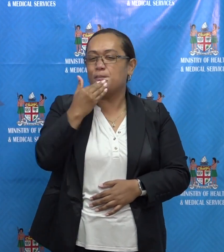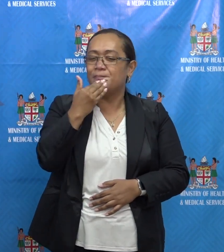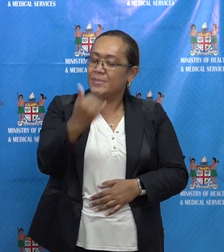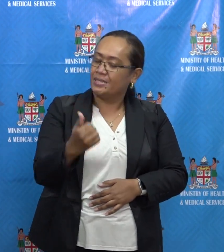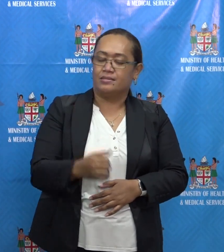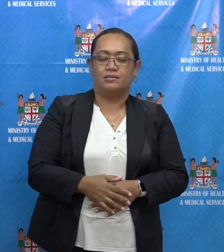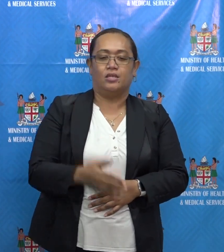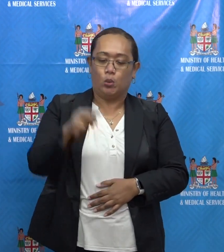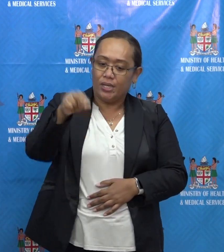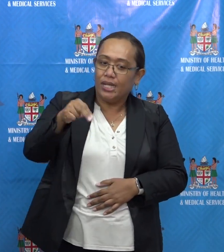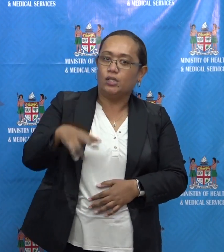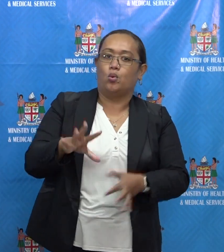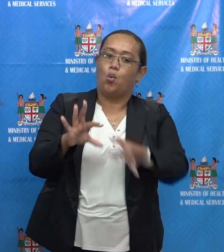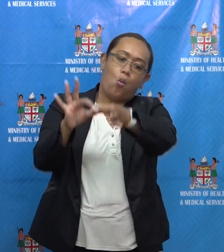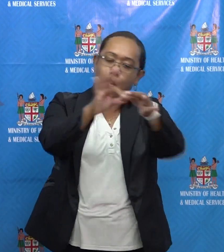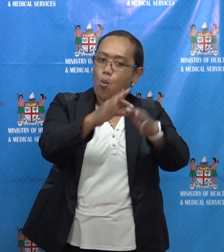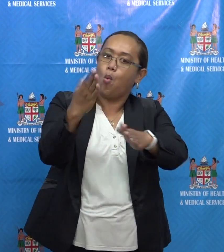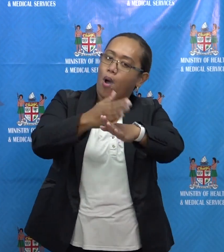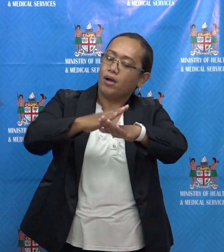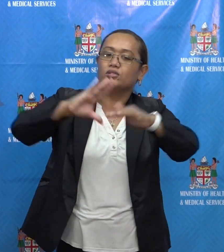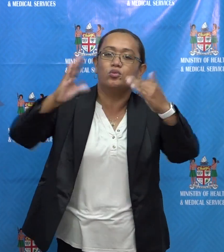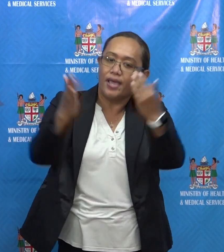together to protect the nation.